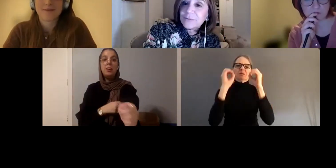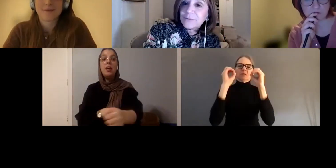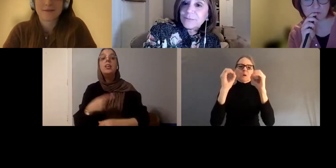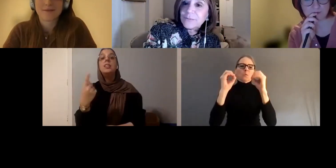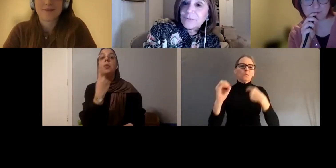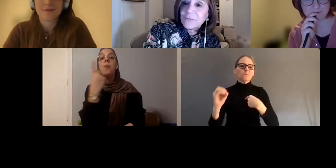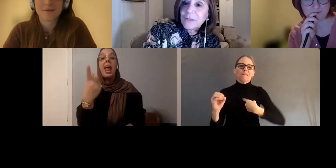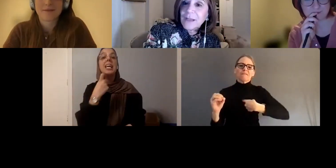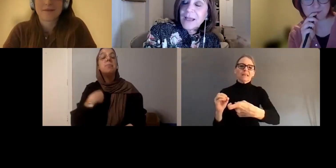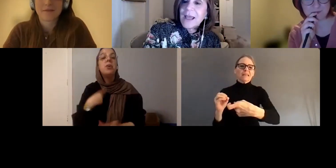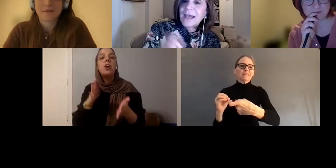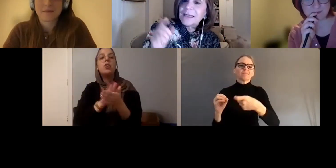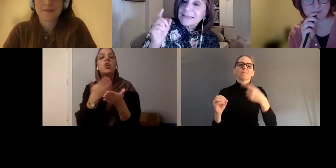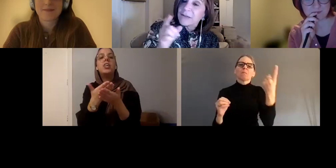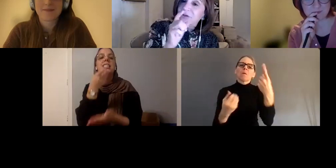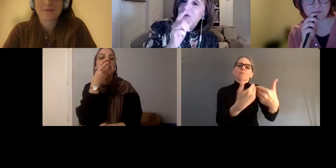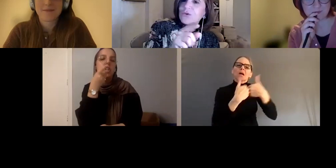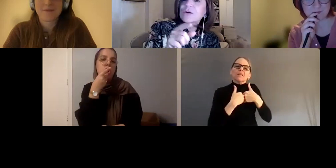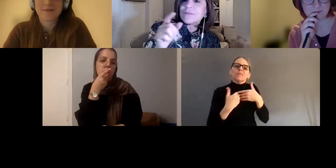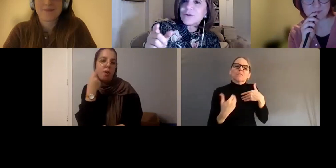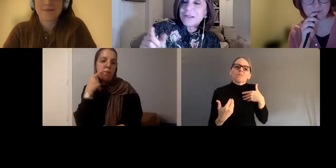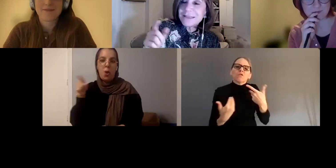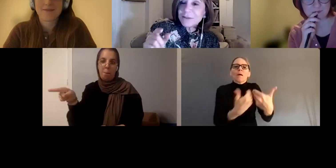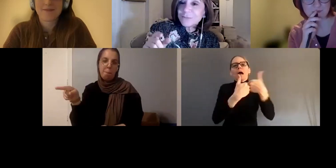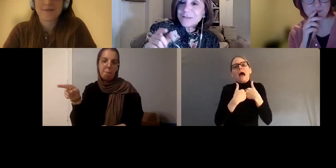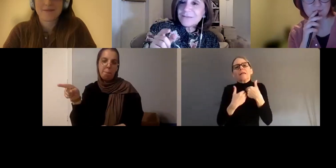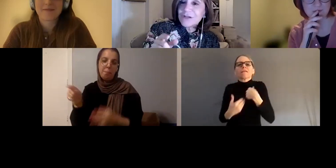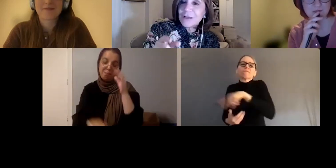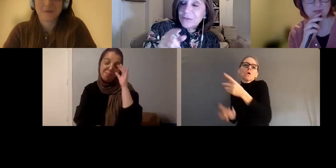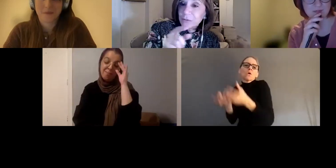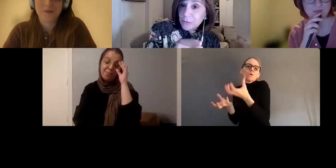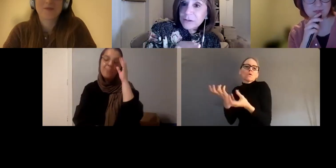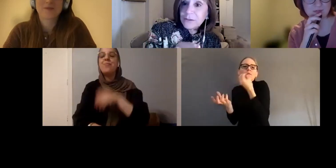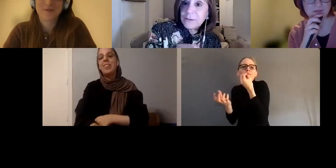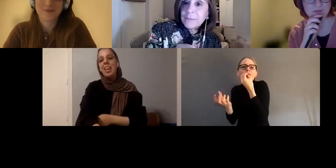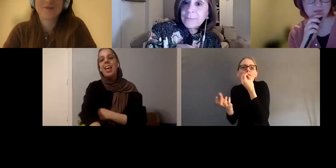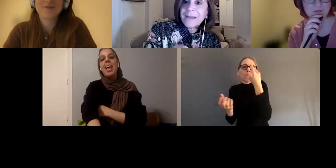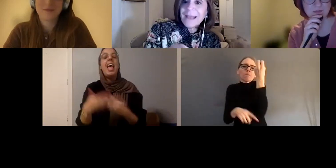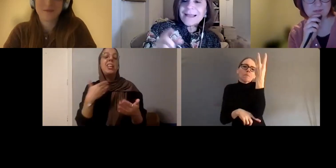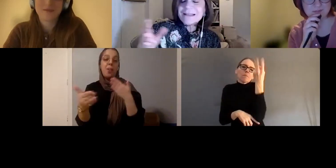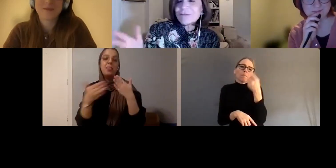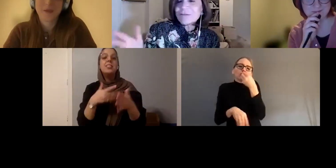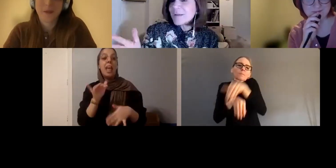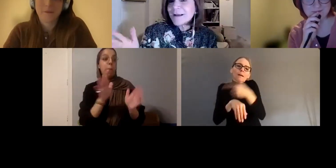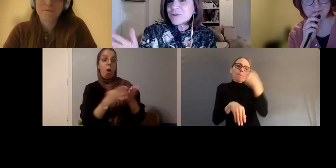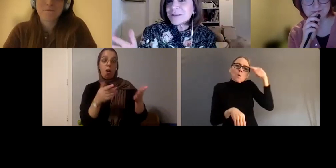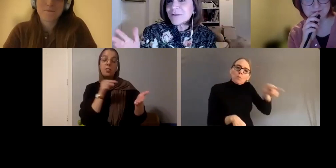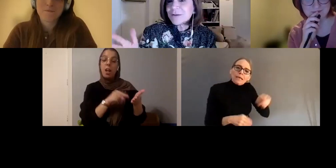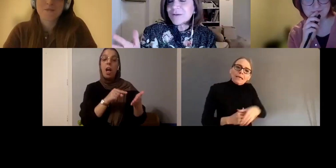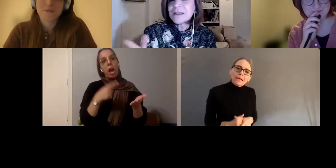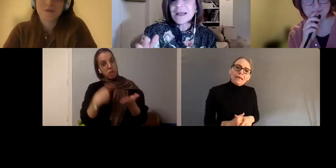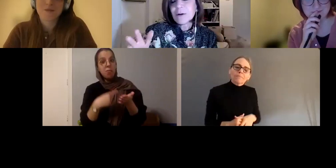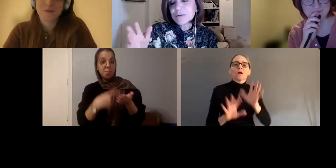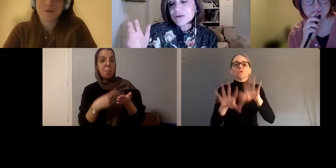Jobs. And I tell the story of cooking dinner for Steve Jobs in the book. Mm-hmm. And I describe, actually, it's